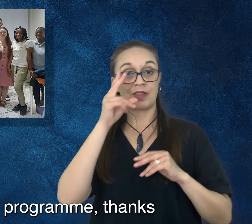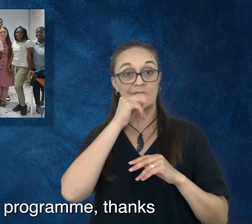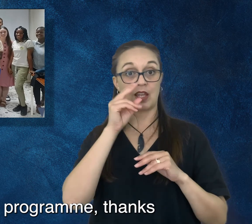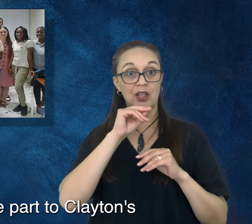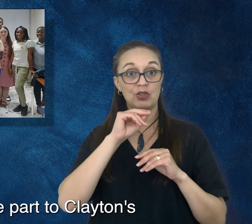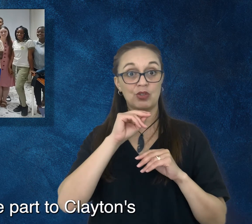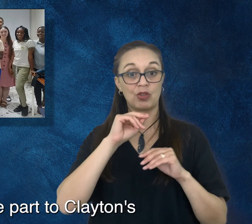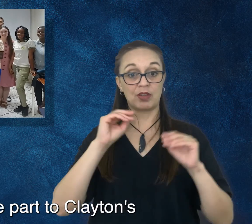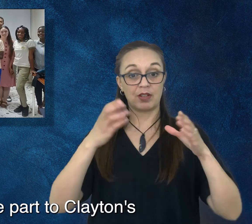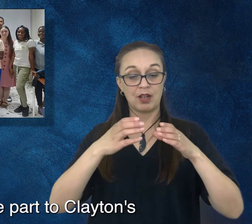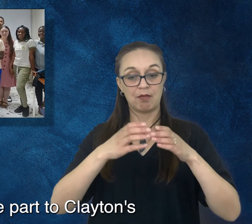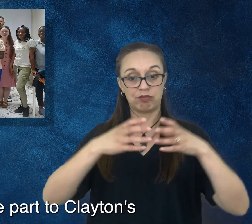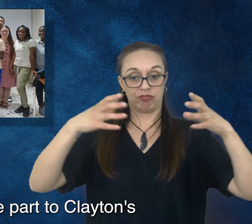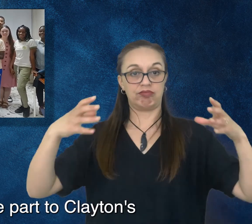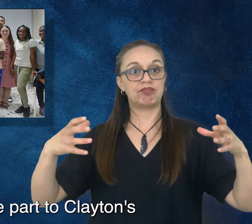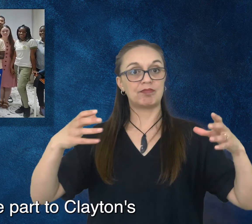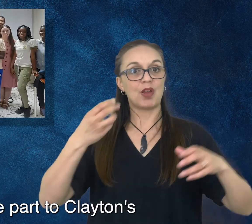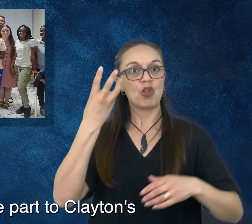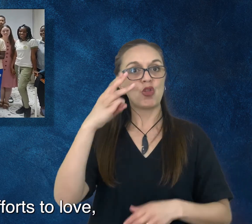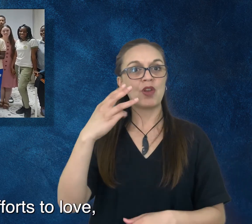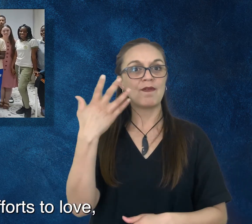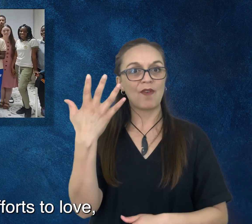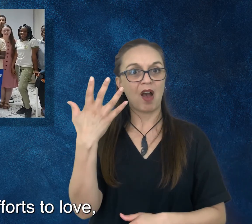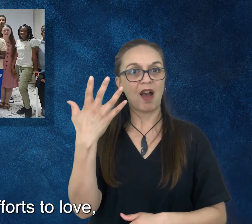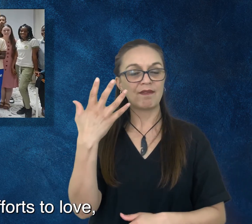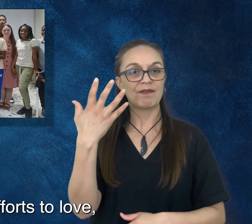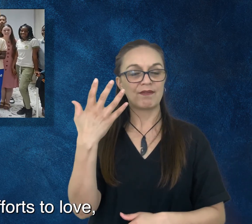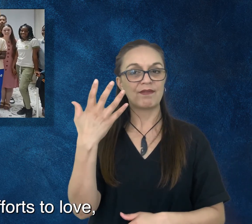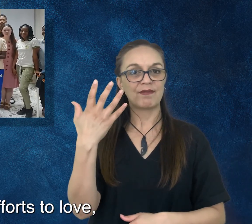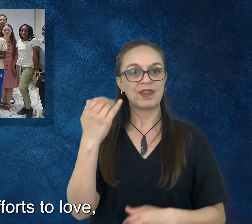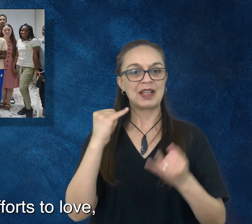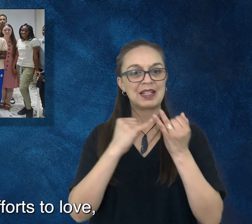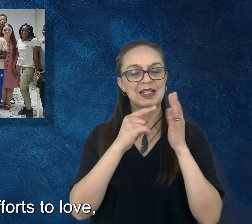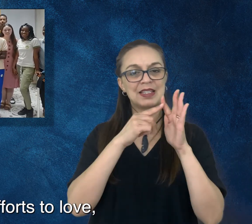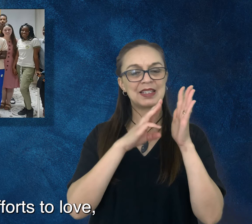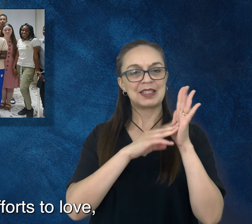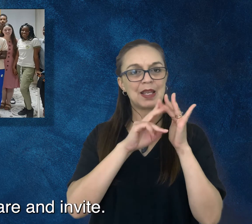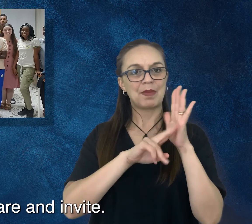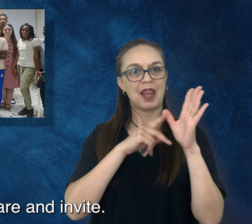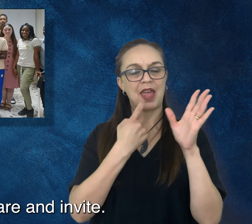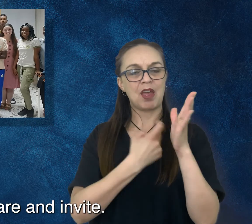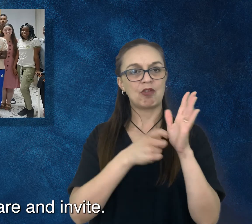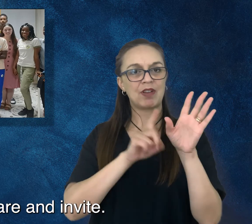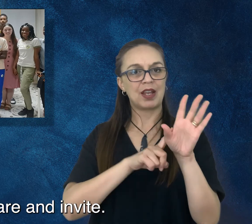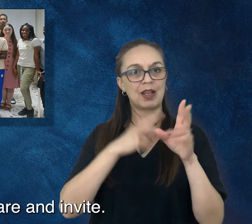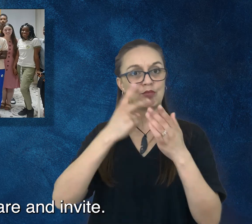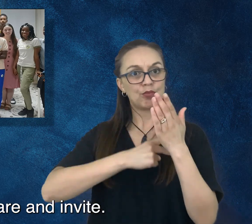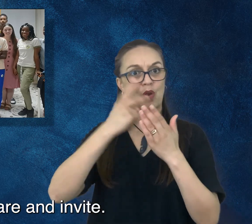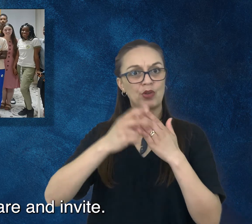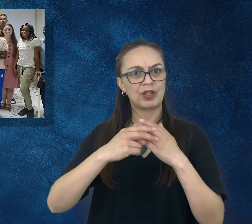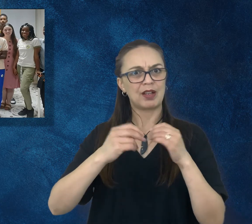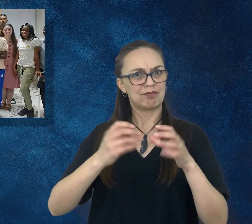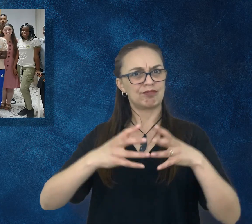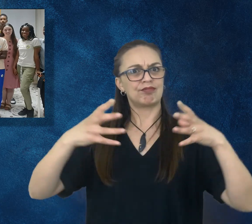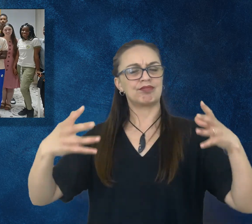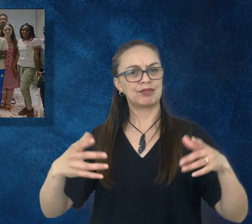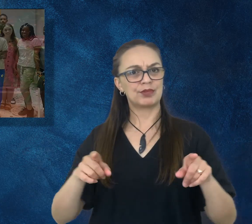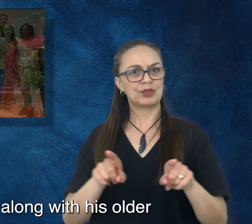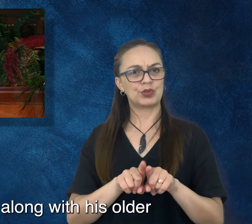Thanks in large part to Clayton's efforts to love, share, and invite.